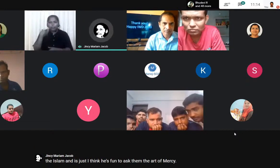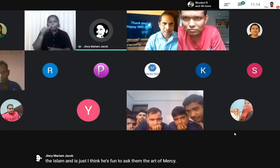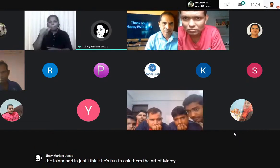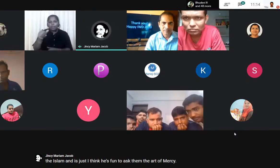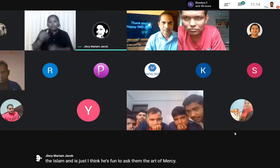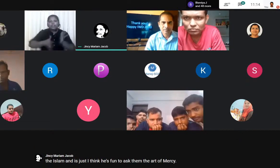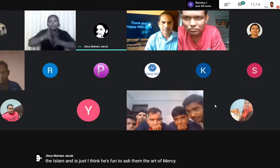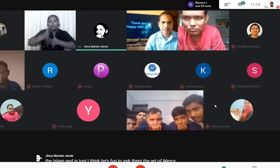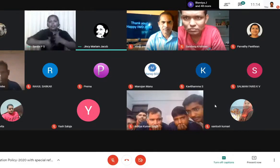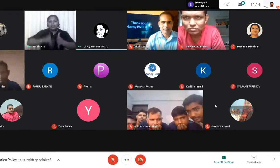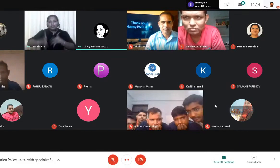on.